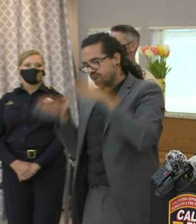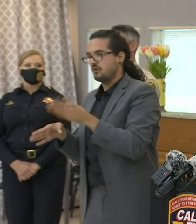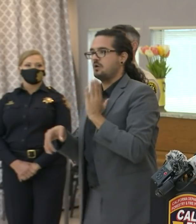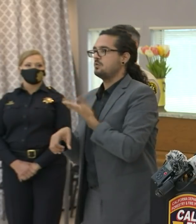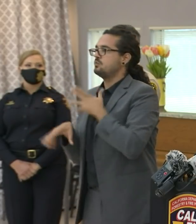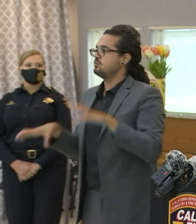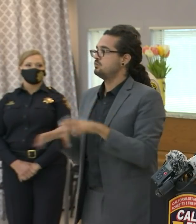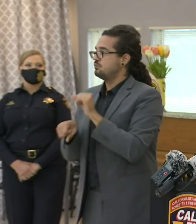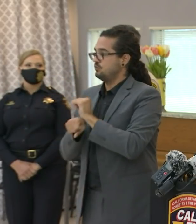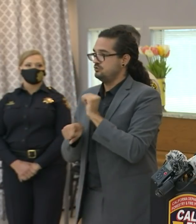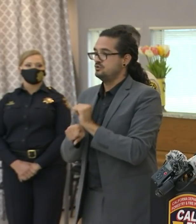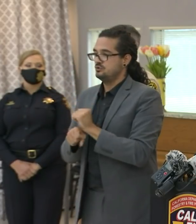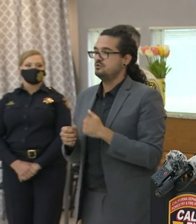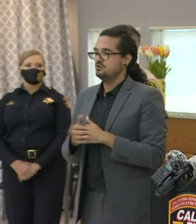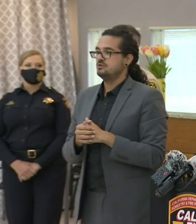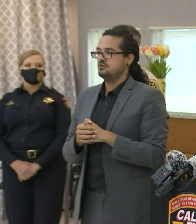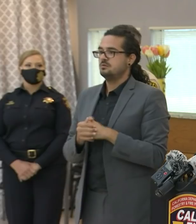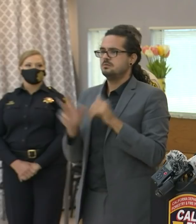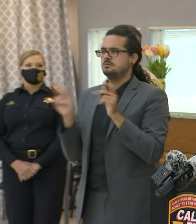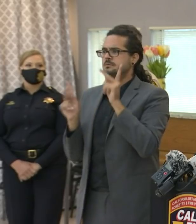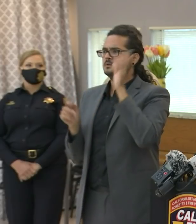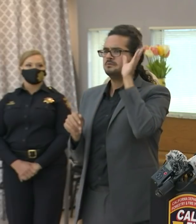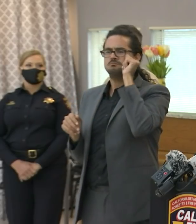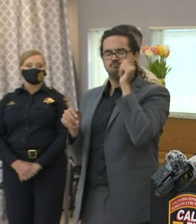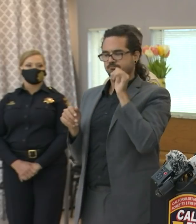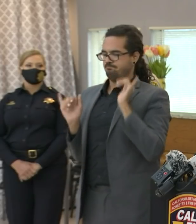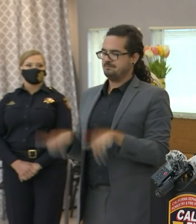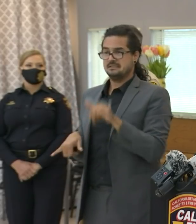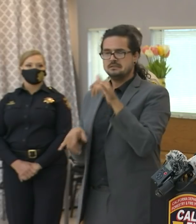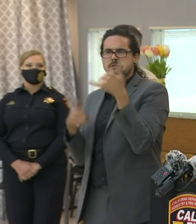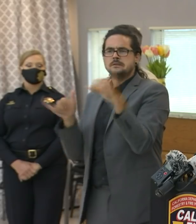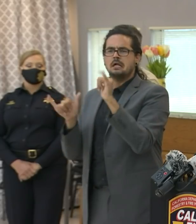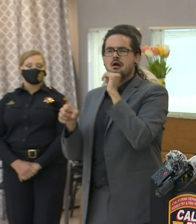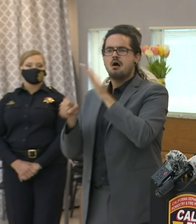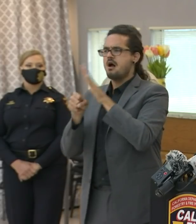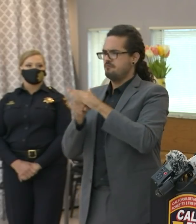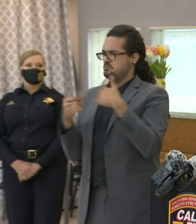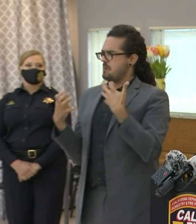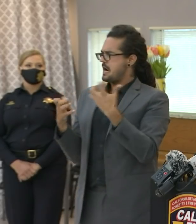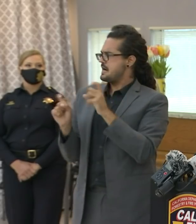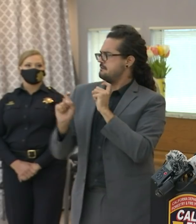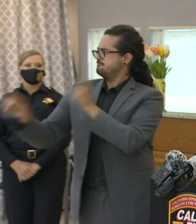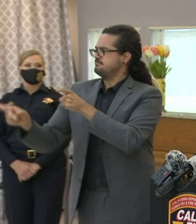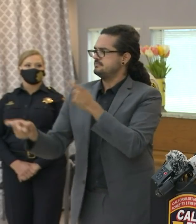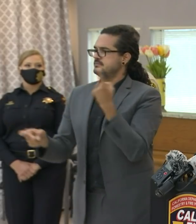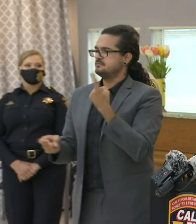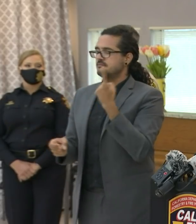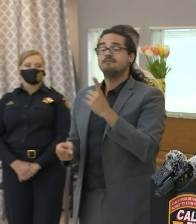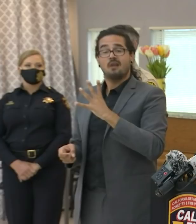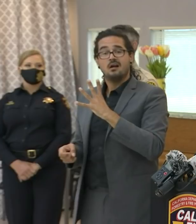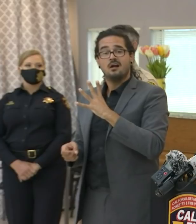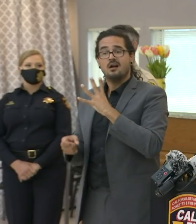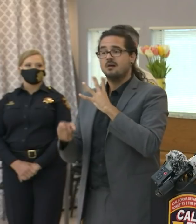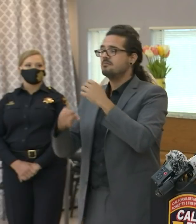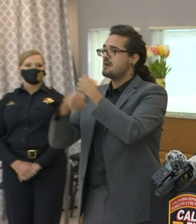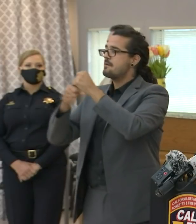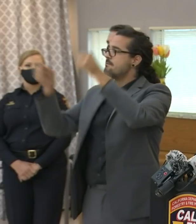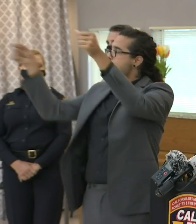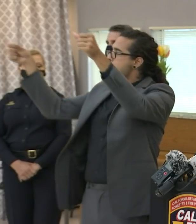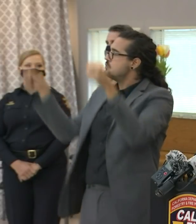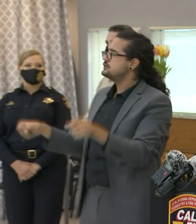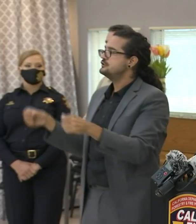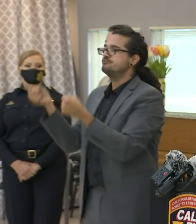are adamant they want to do something for firefighters, a poster with some words of encouragement on it go much further than people may expect. So